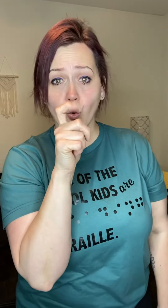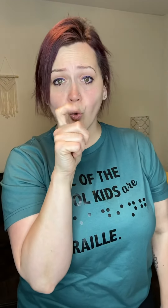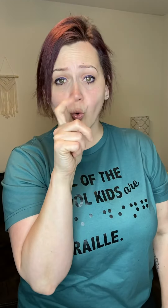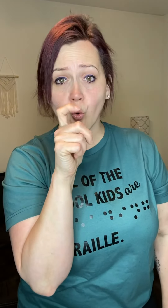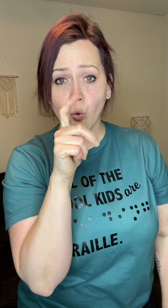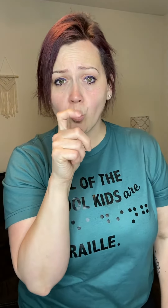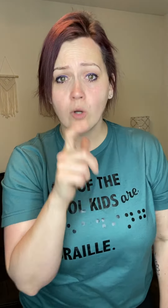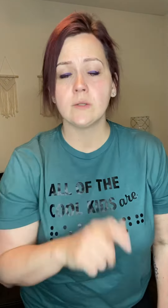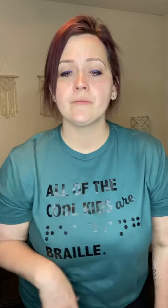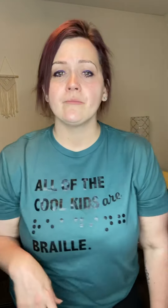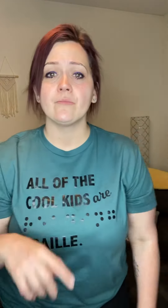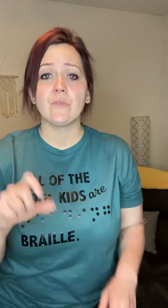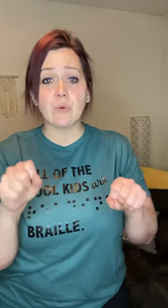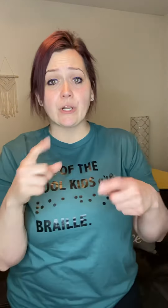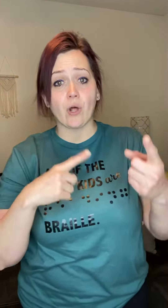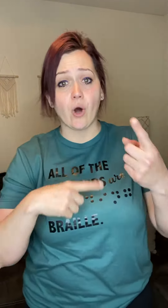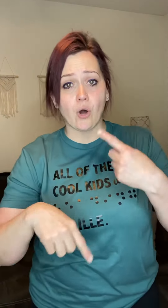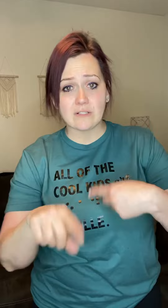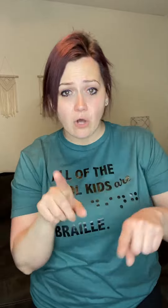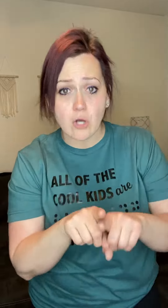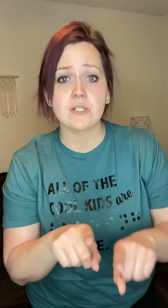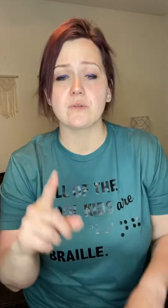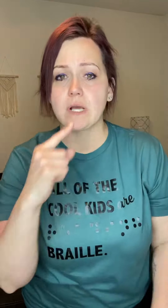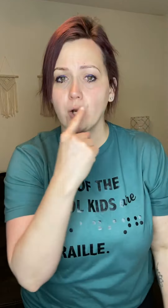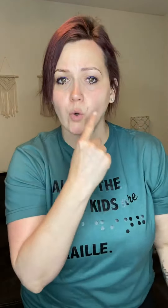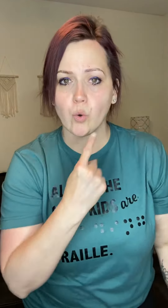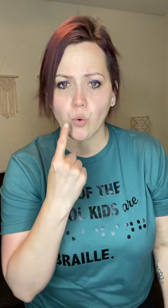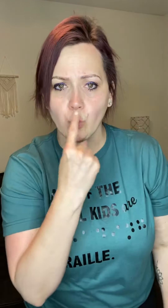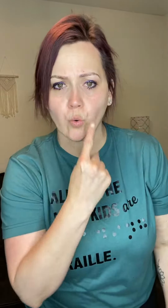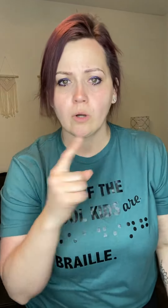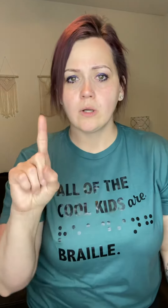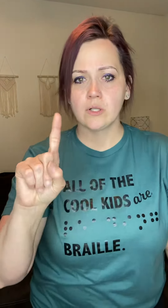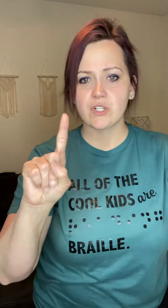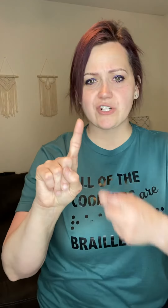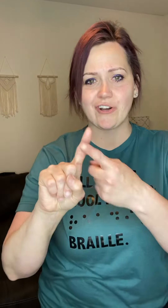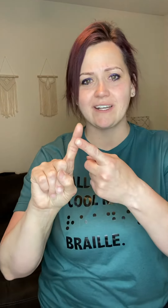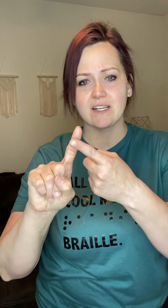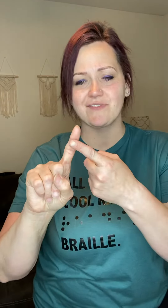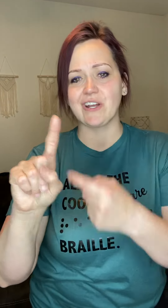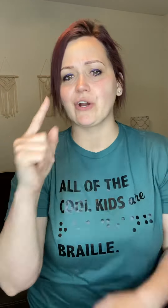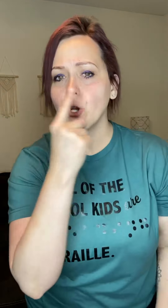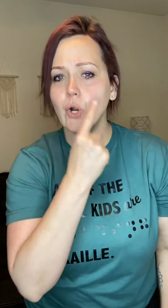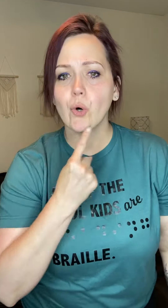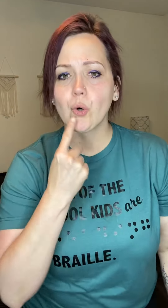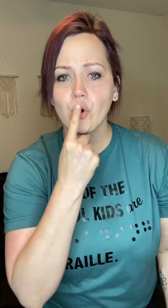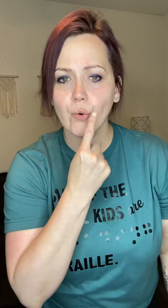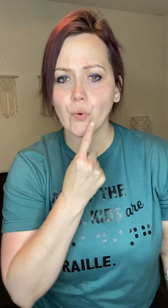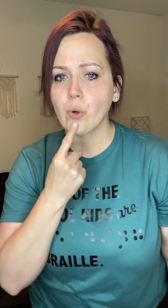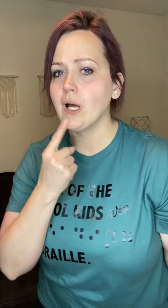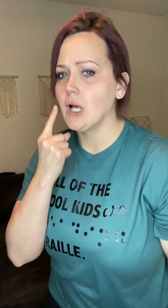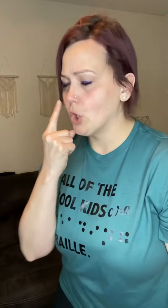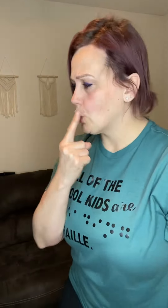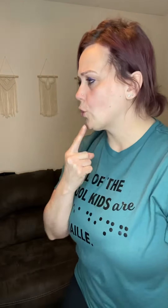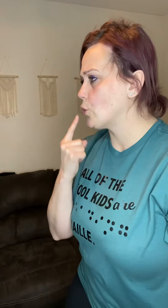Who? You can also sign who, just your index finger. Who?